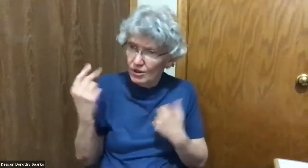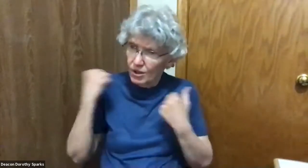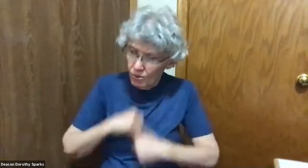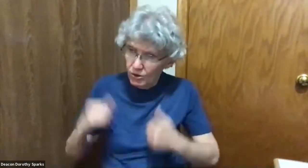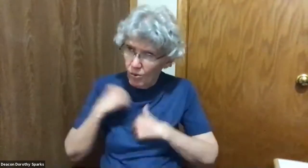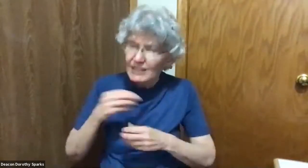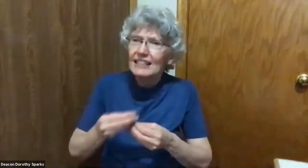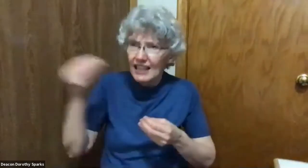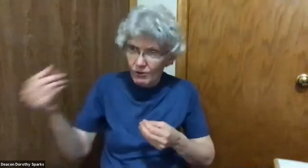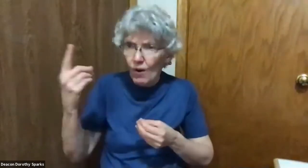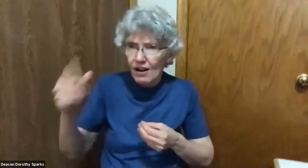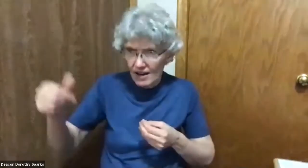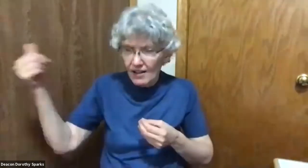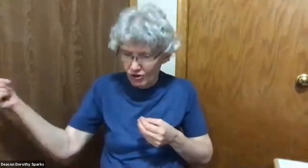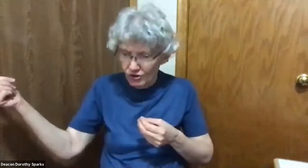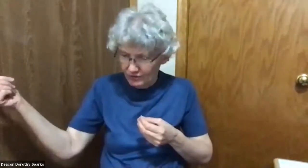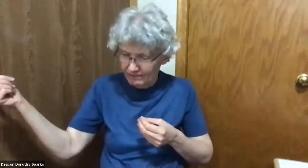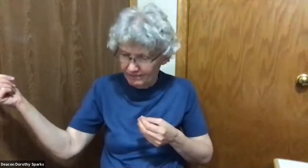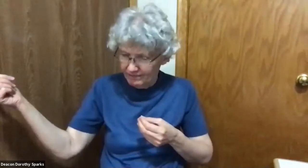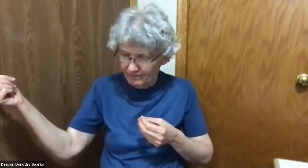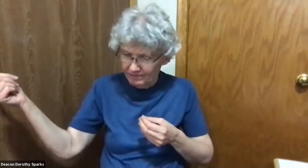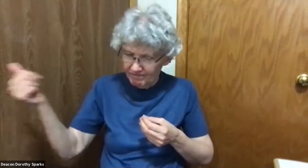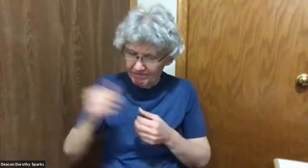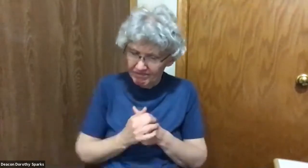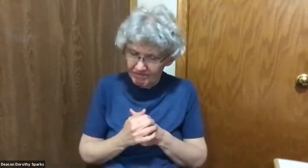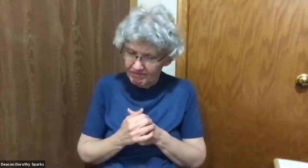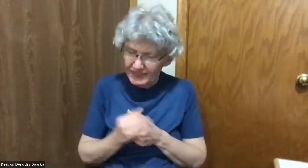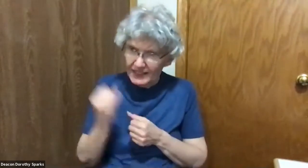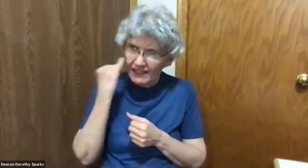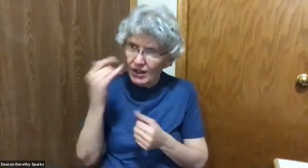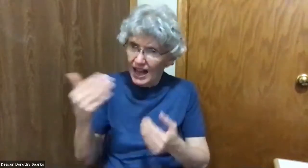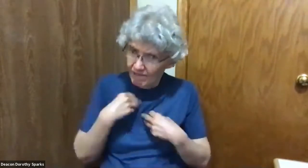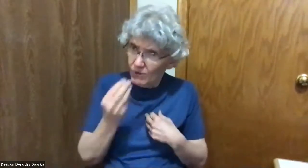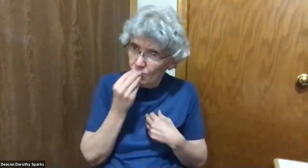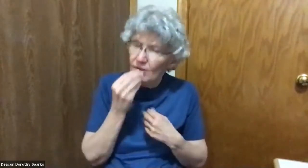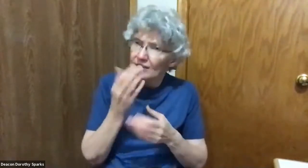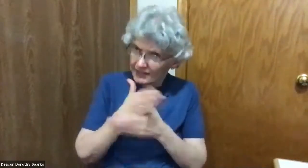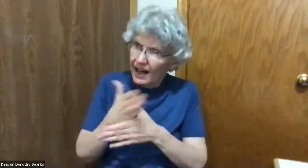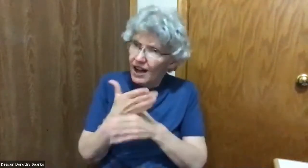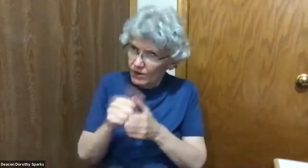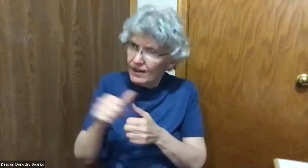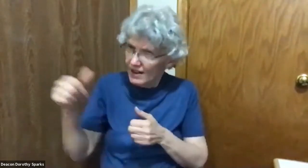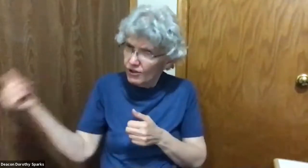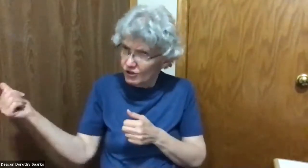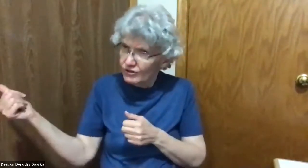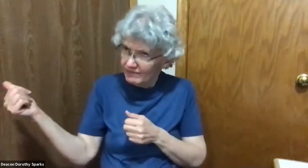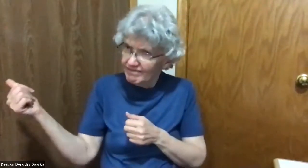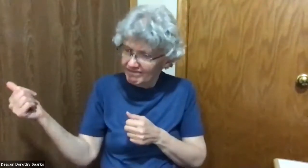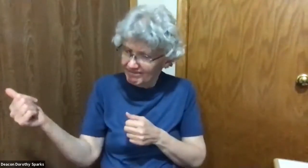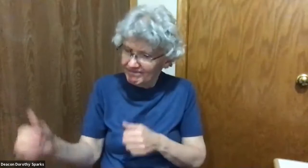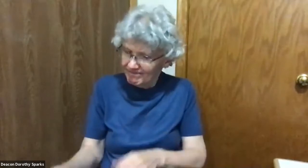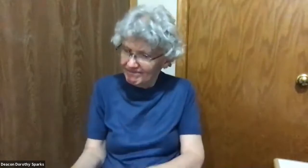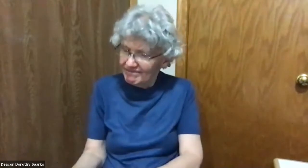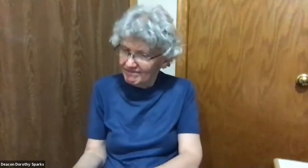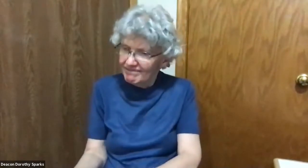John told them, "If you have two coats, give one to someone who doesn't have any. If you